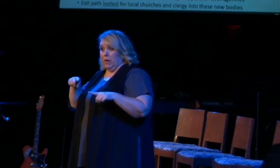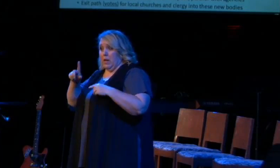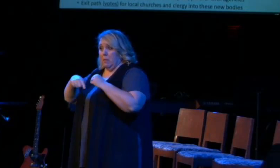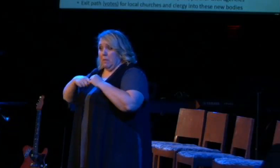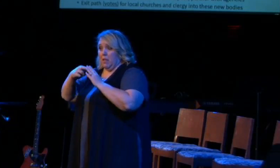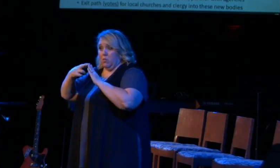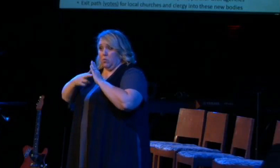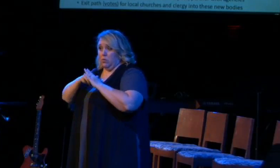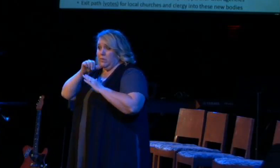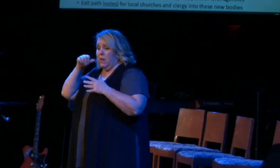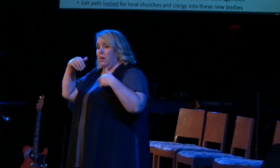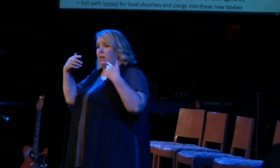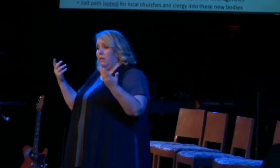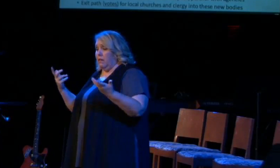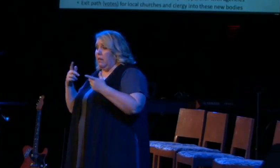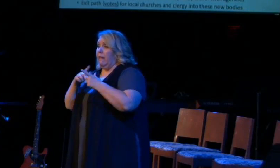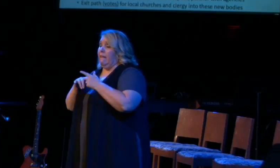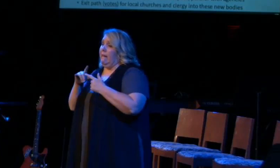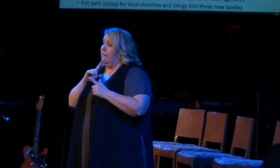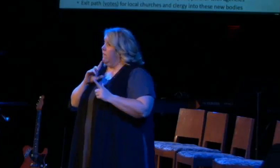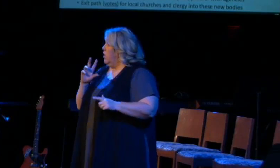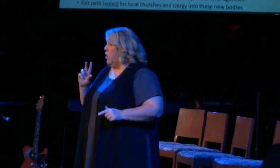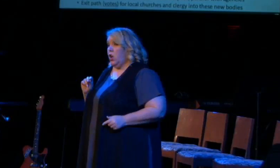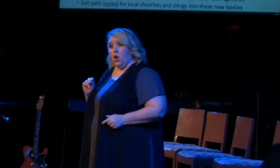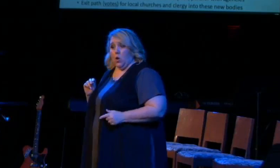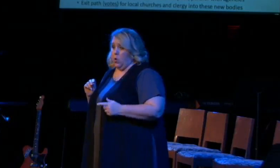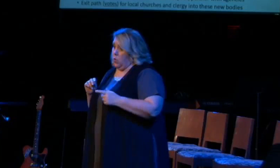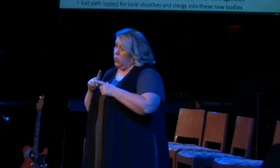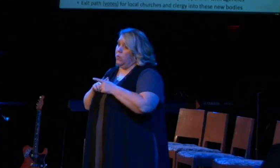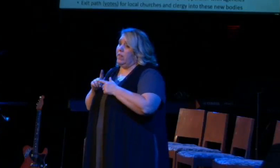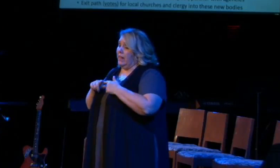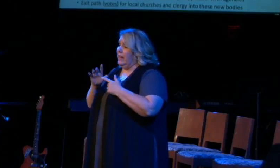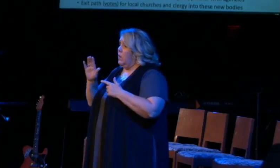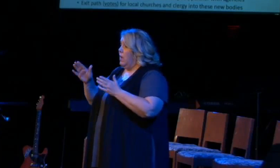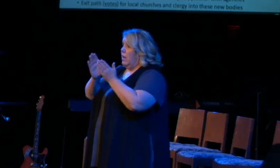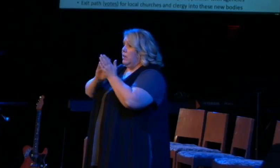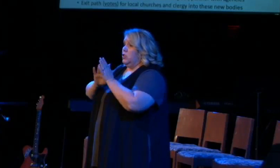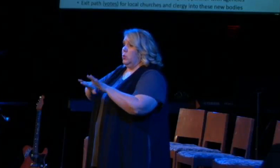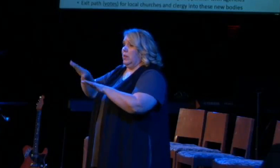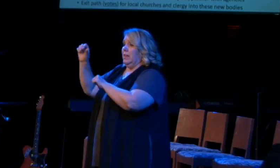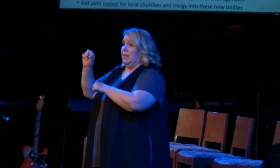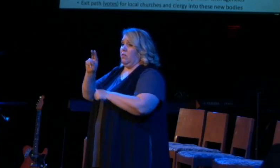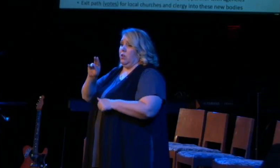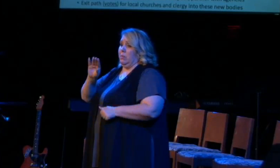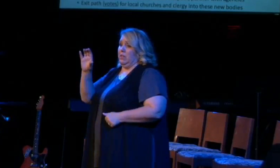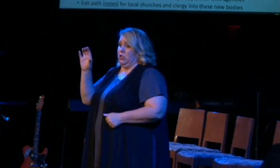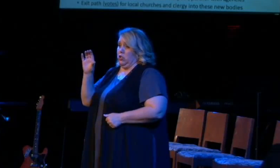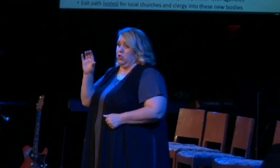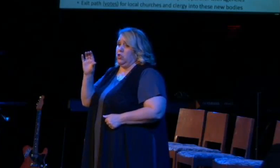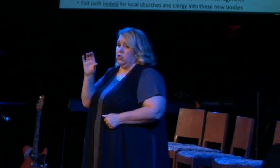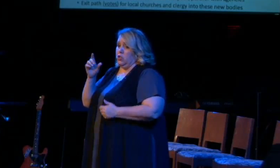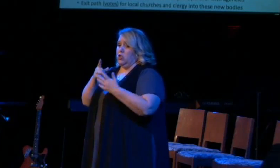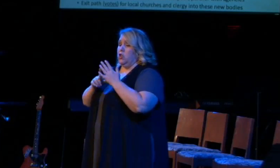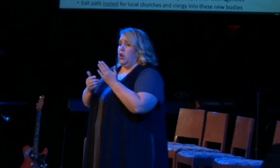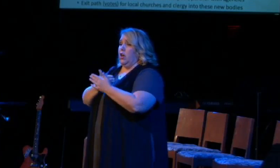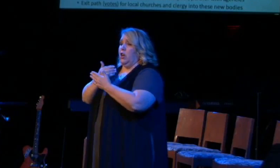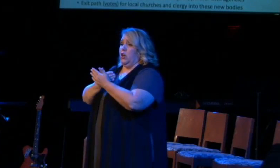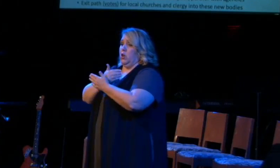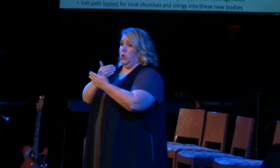rules or not? And if the answer is no, they will be invited to leave the United Methodist Church, start a